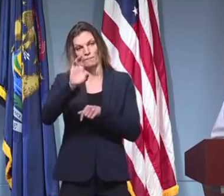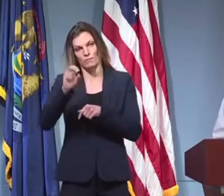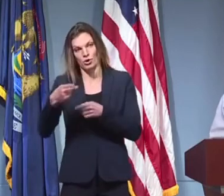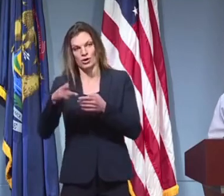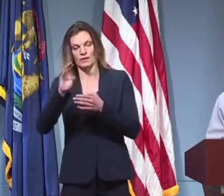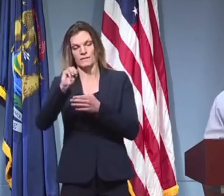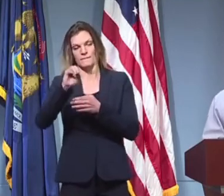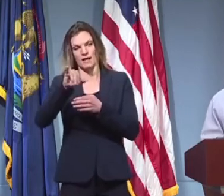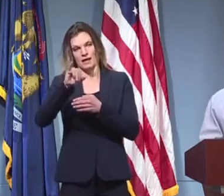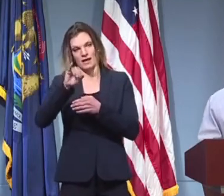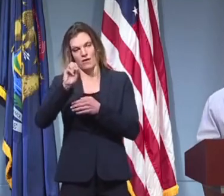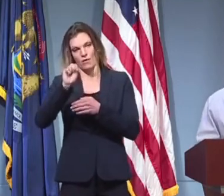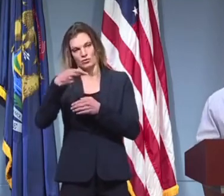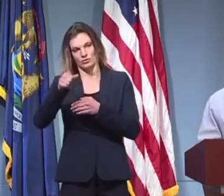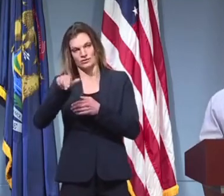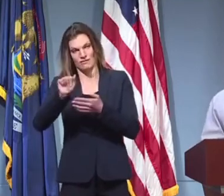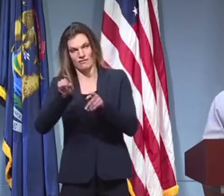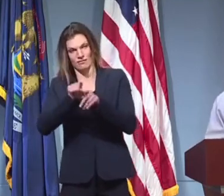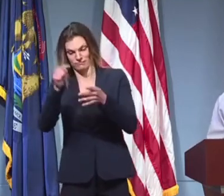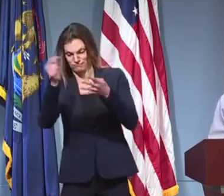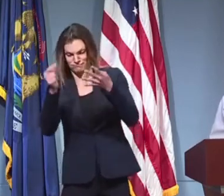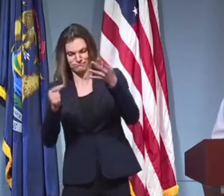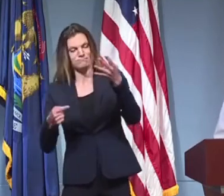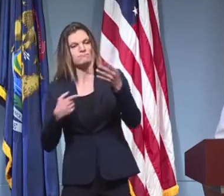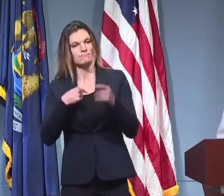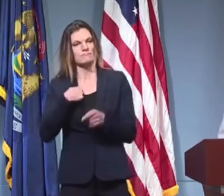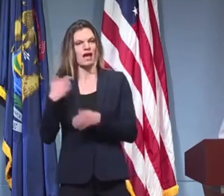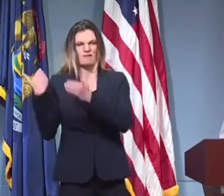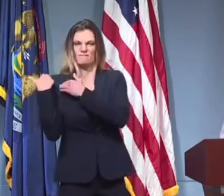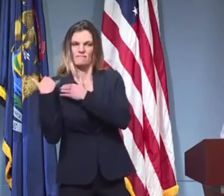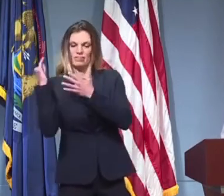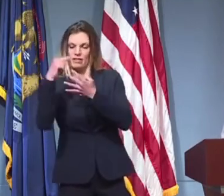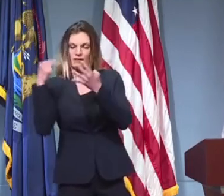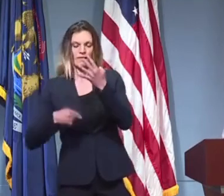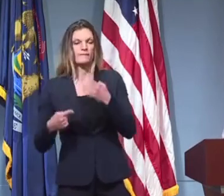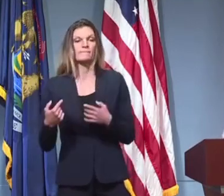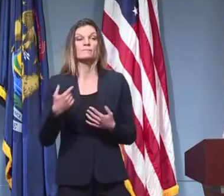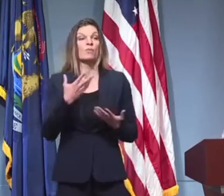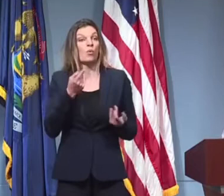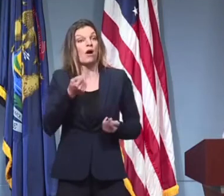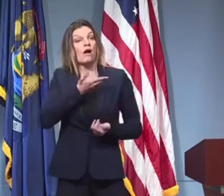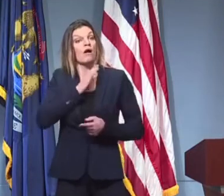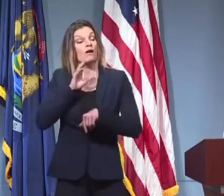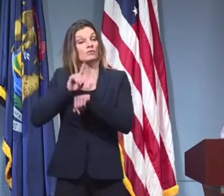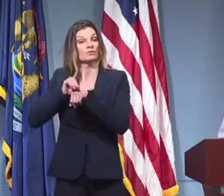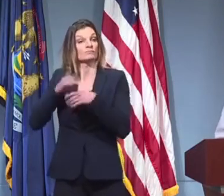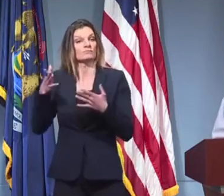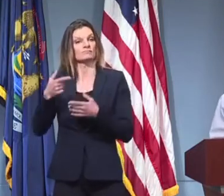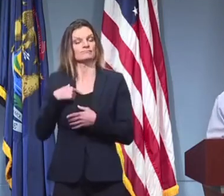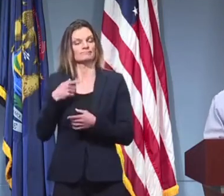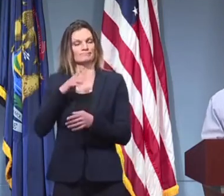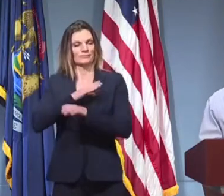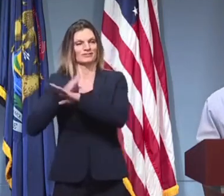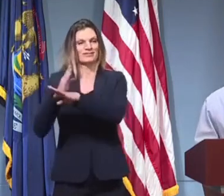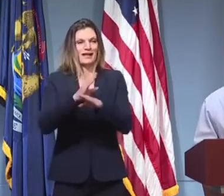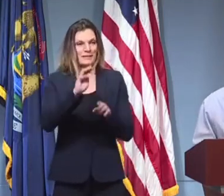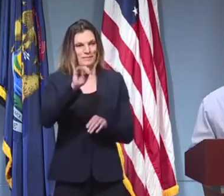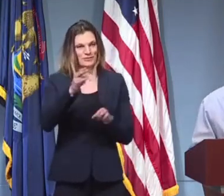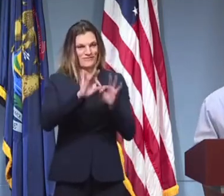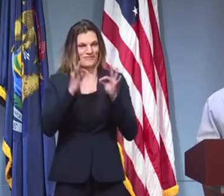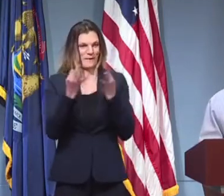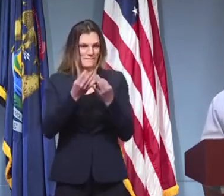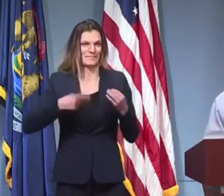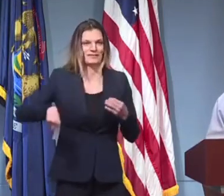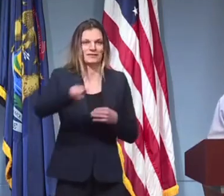this crisis, these agencies have continued to support Michigan working families and protect their rights and safety in the workplace. I am honored